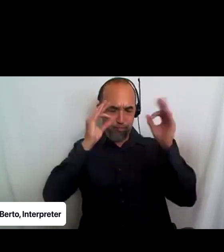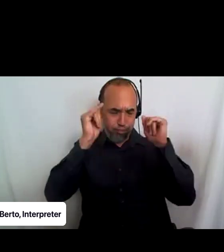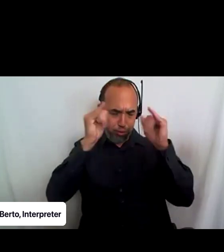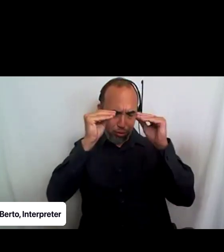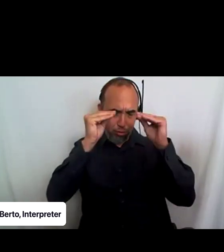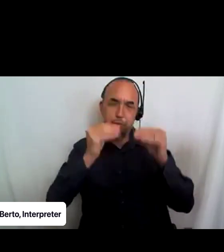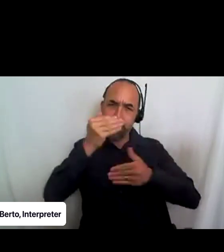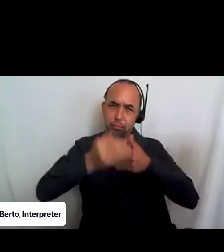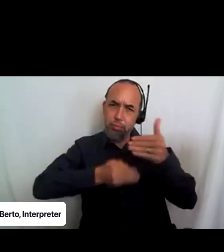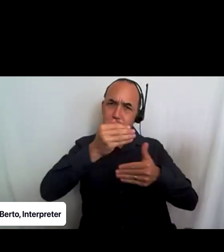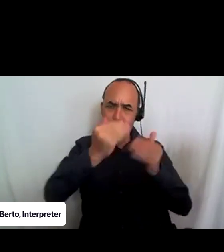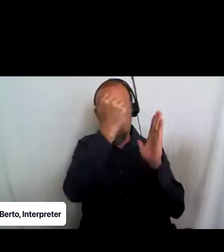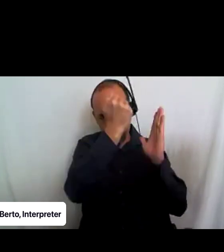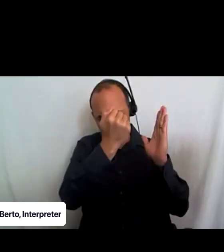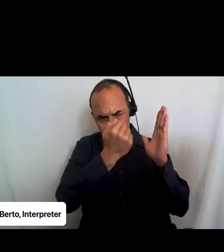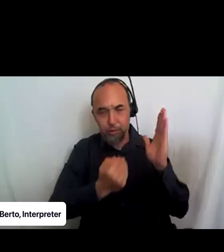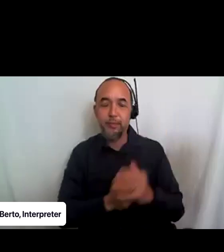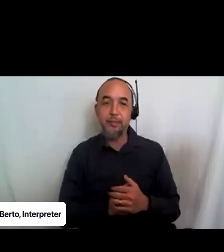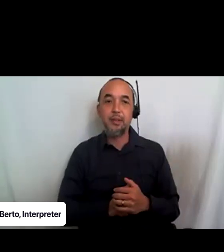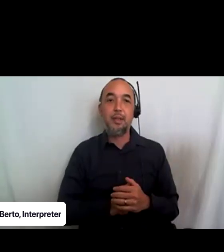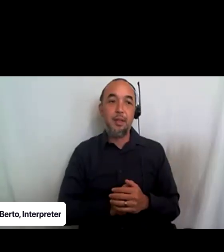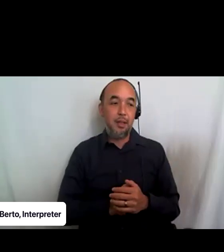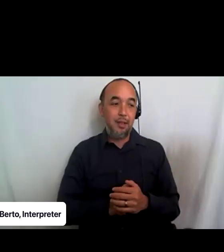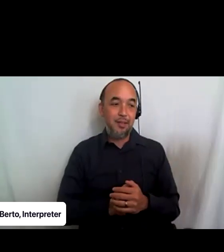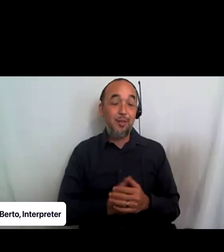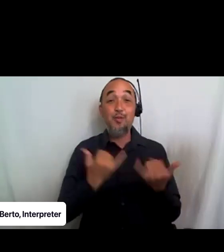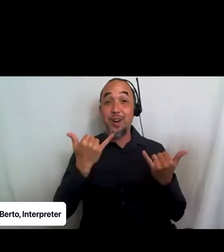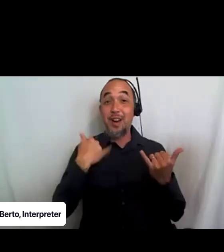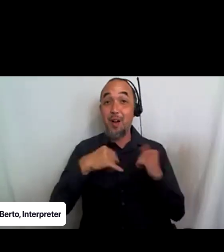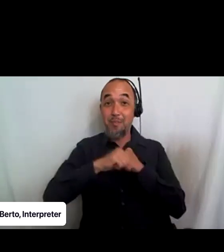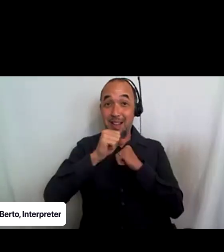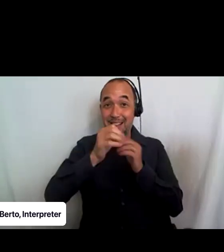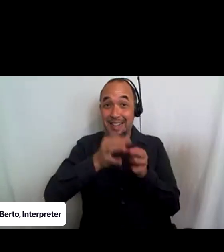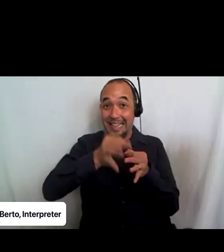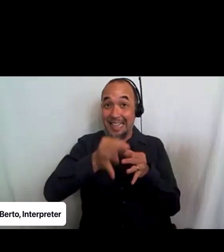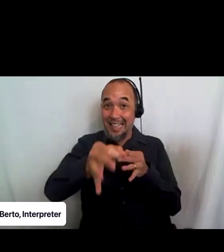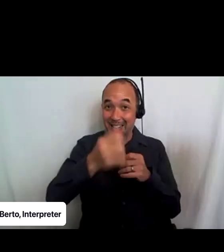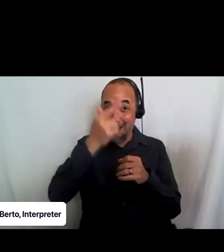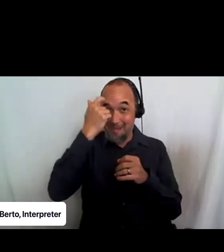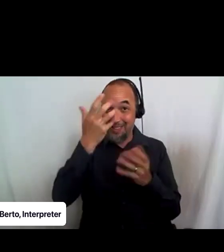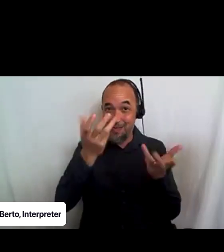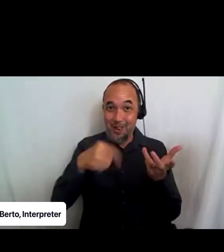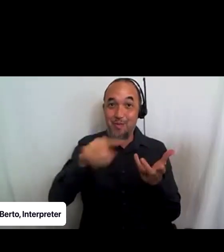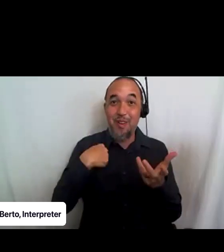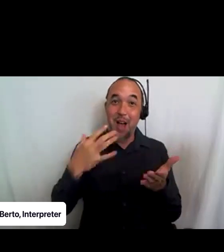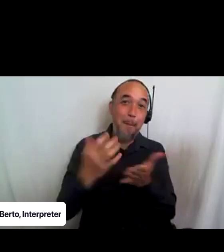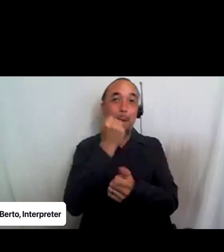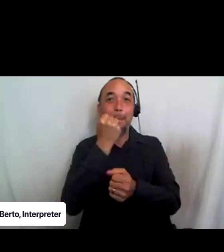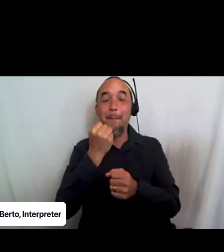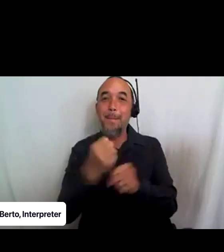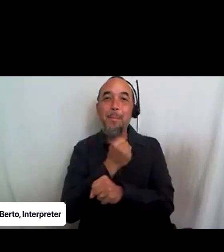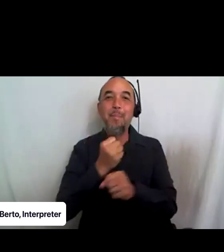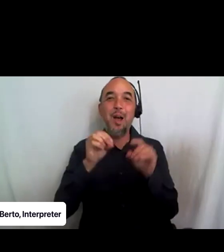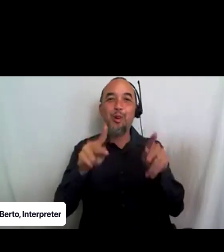we get started? Yeah, I'm giving those who are still grating their cheese time to grate their cheese because I just grated my cheese. Um,